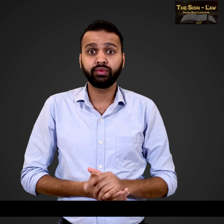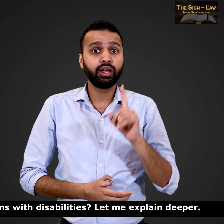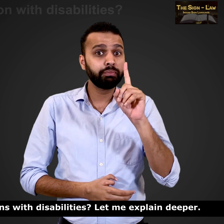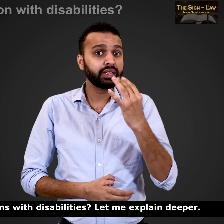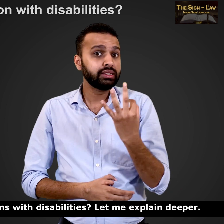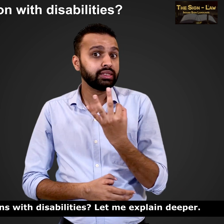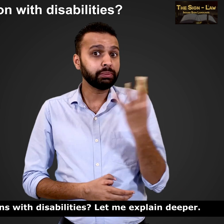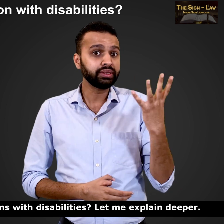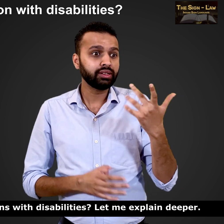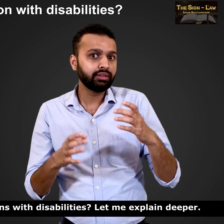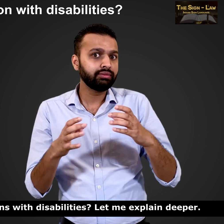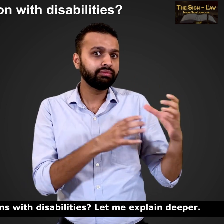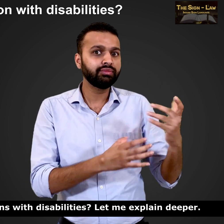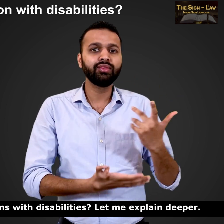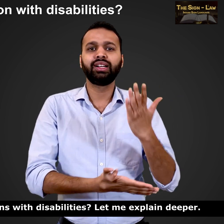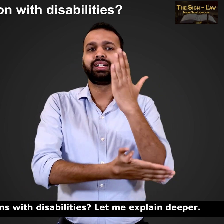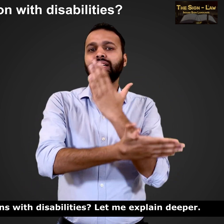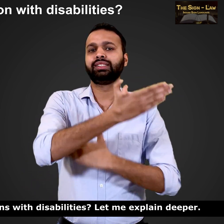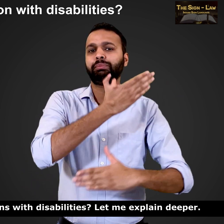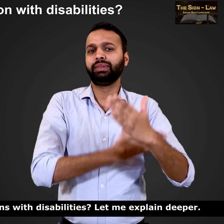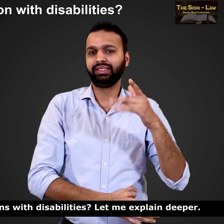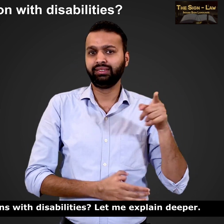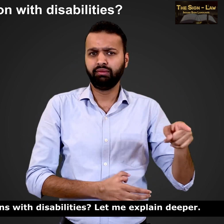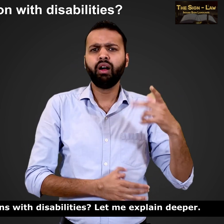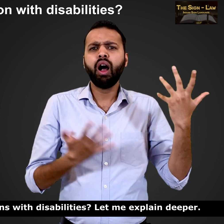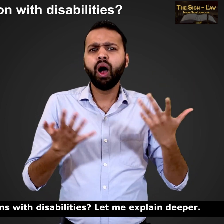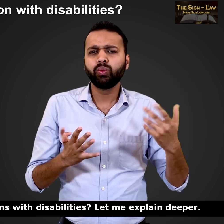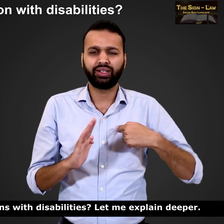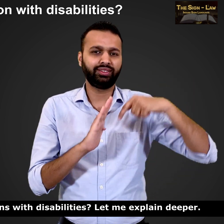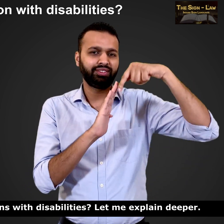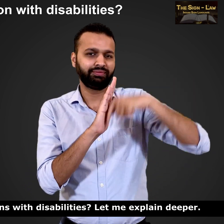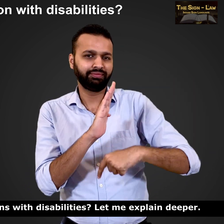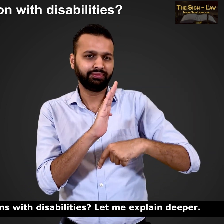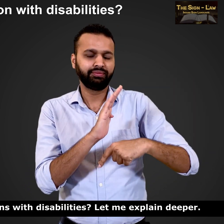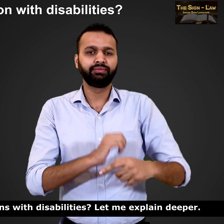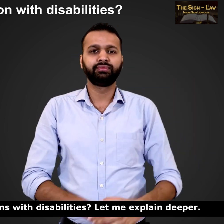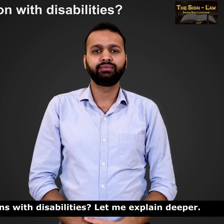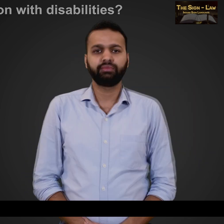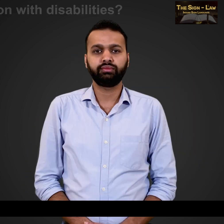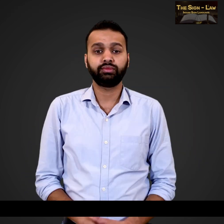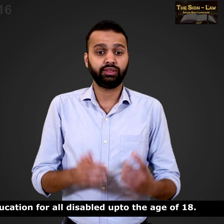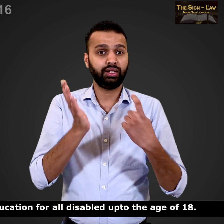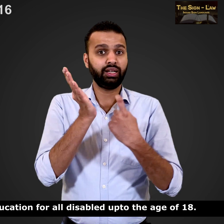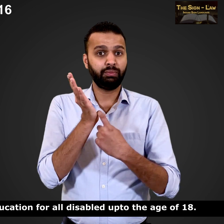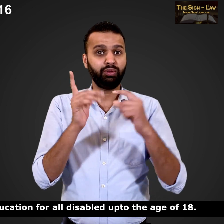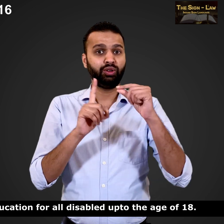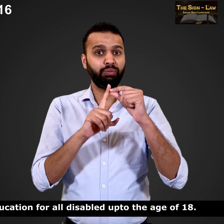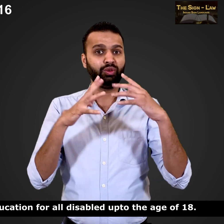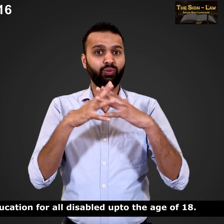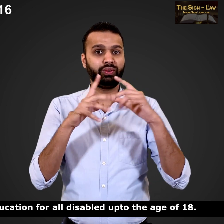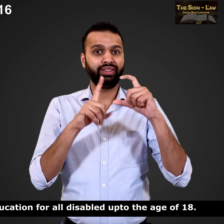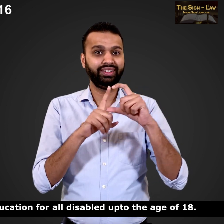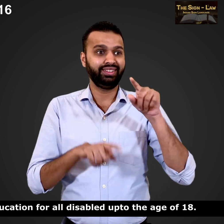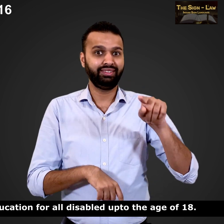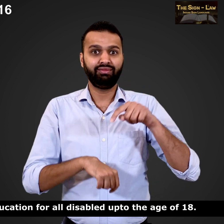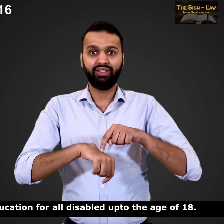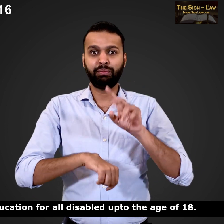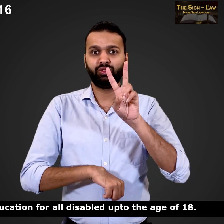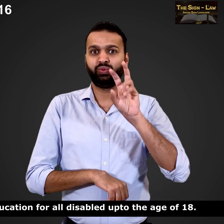What are the special rights for persons with disabilities? Let me explain deeper. The RPWD Act 2016 enables free